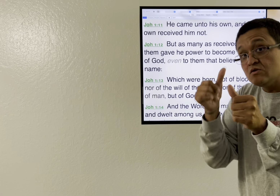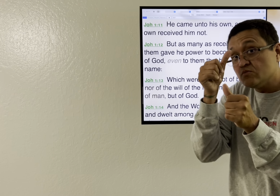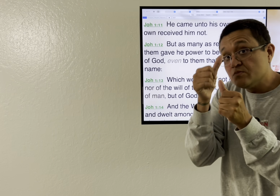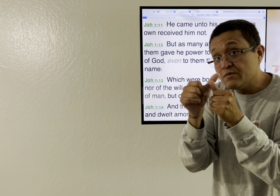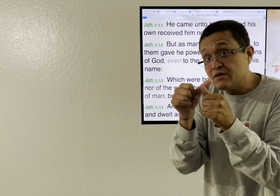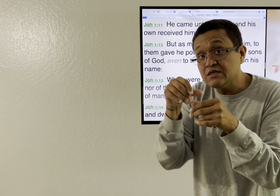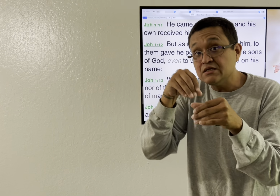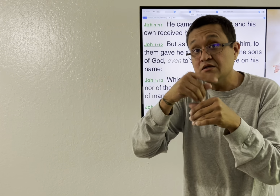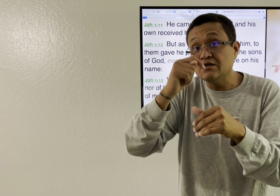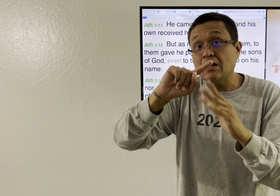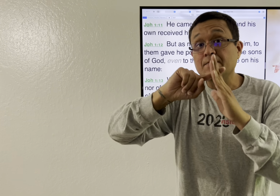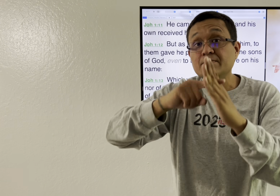mercy.